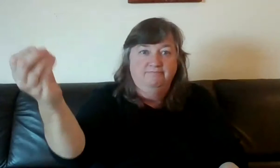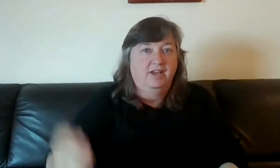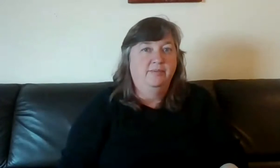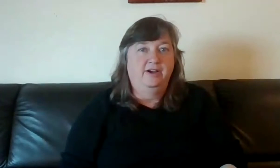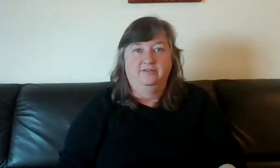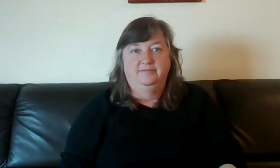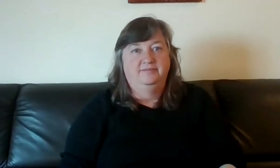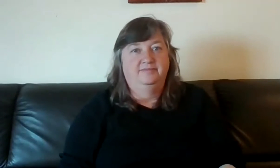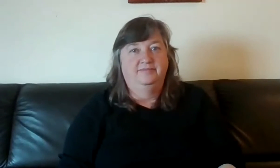I'm out.